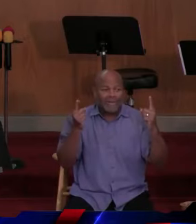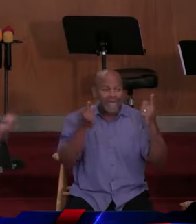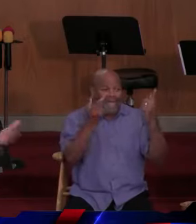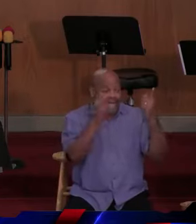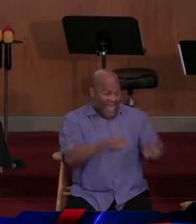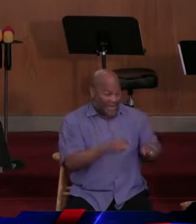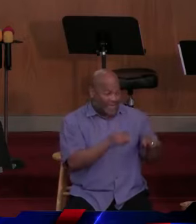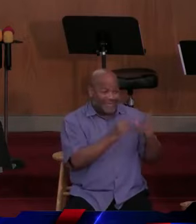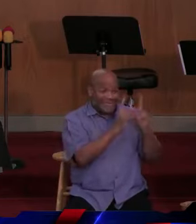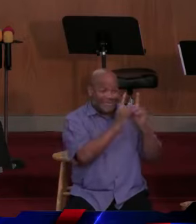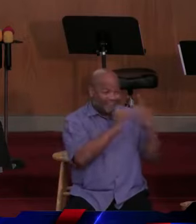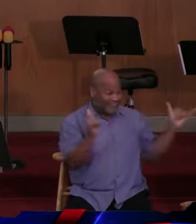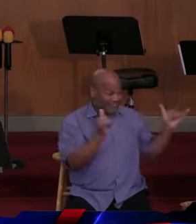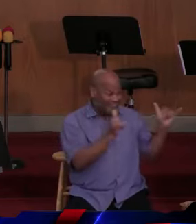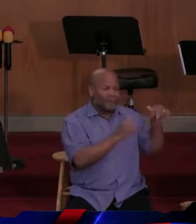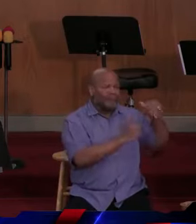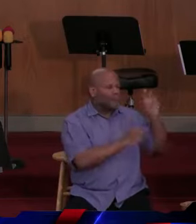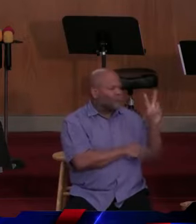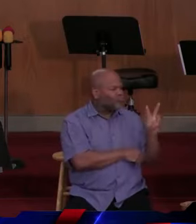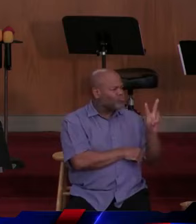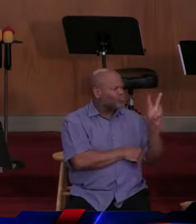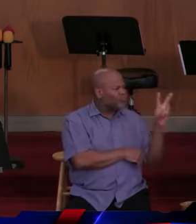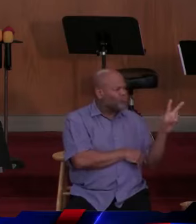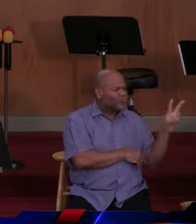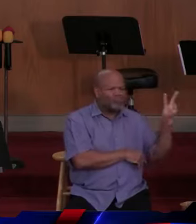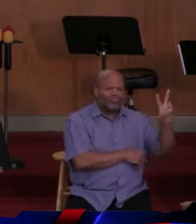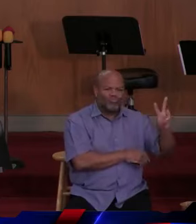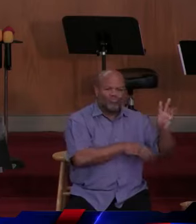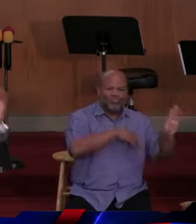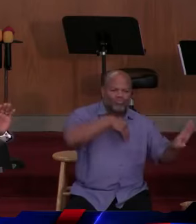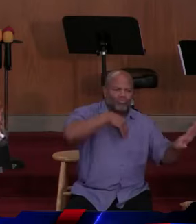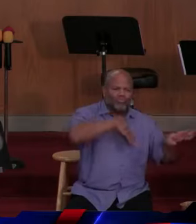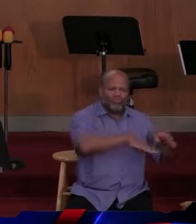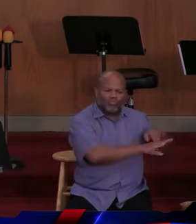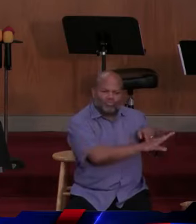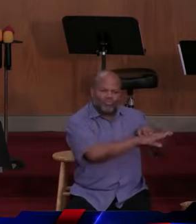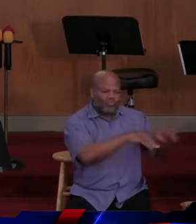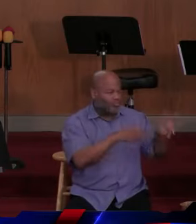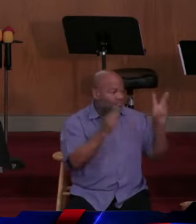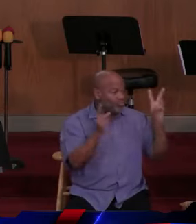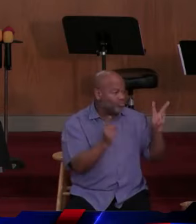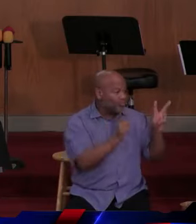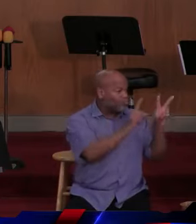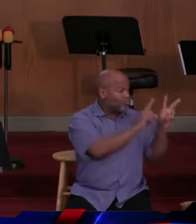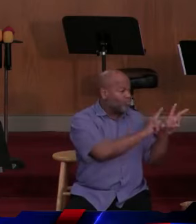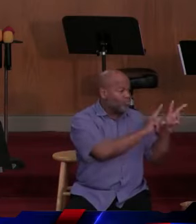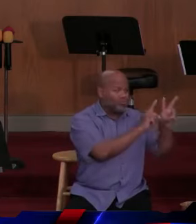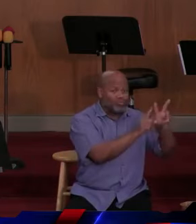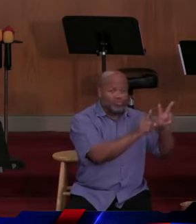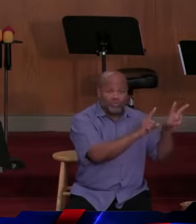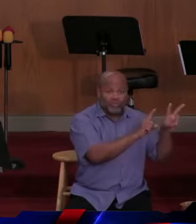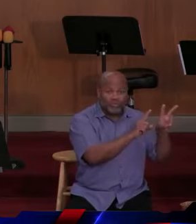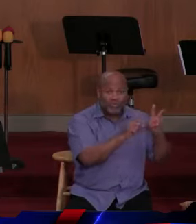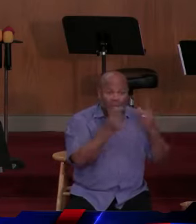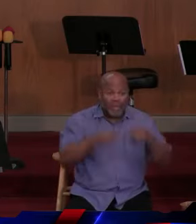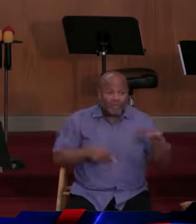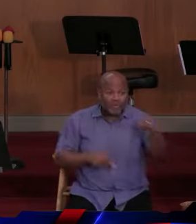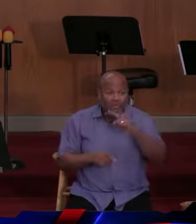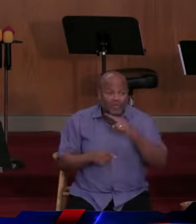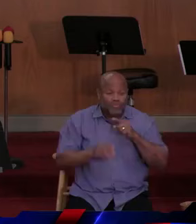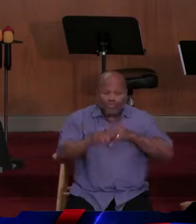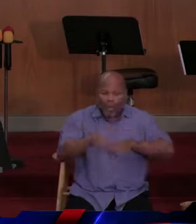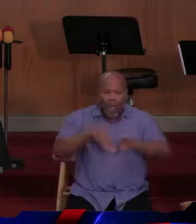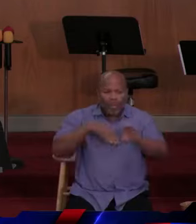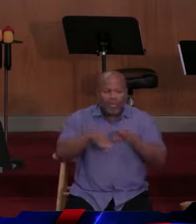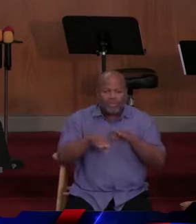nigh. And this is a whole different sermon. As you walk, is Jesus with you only on Sunday or in your